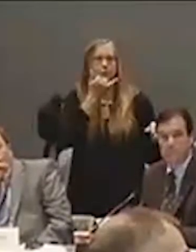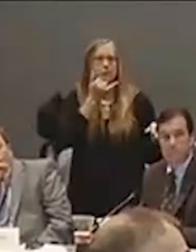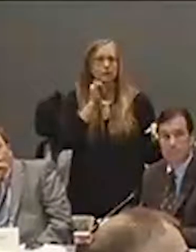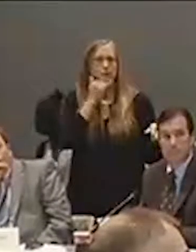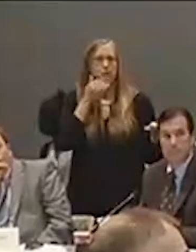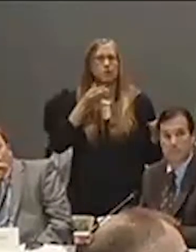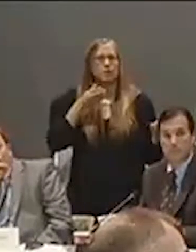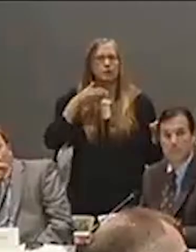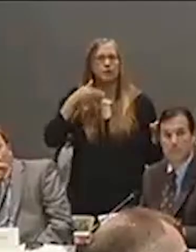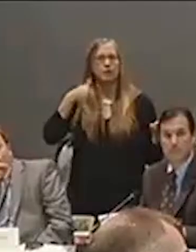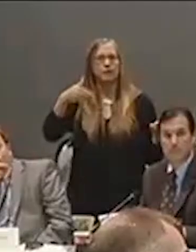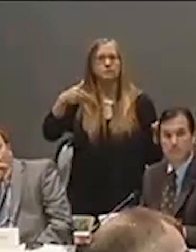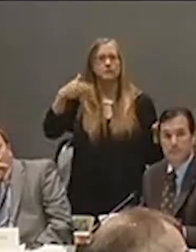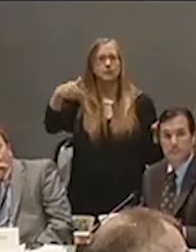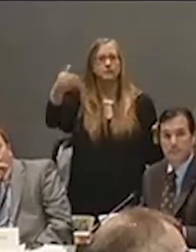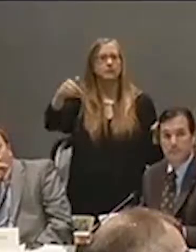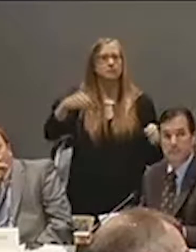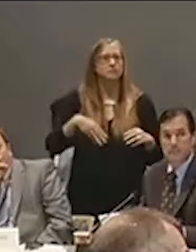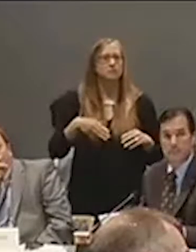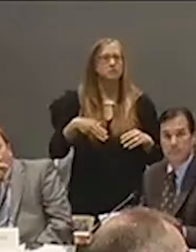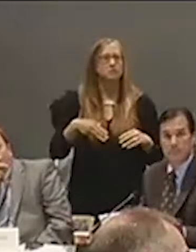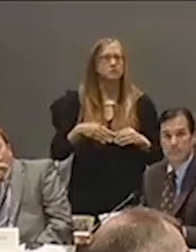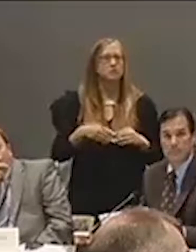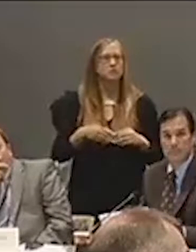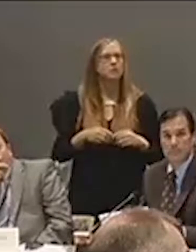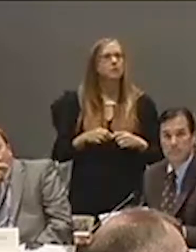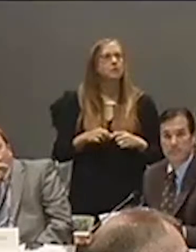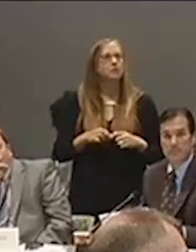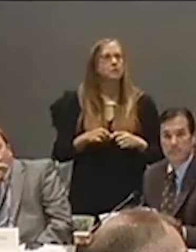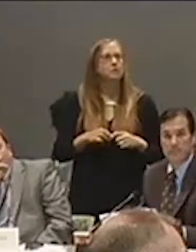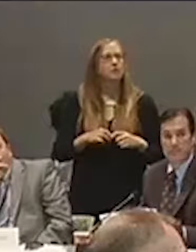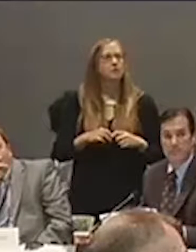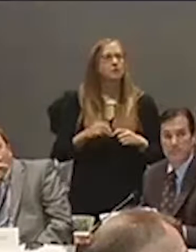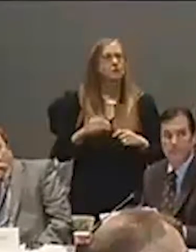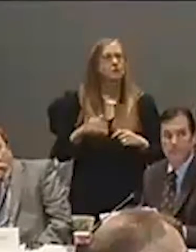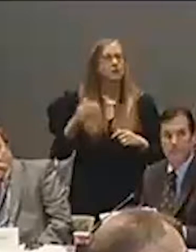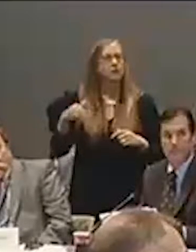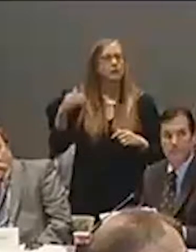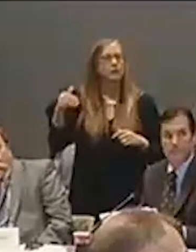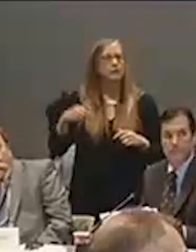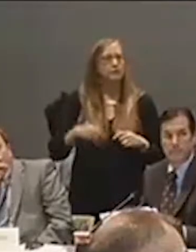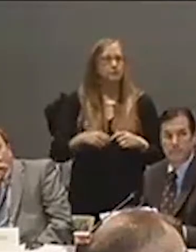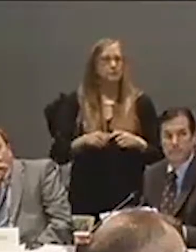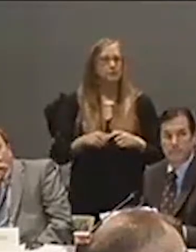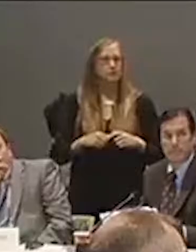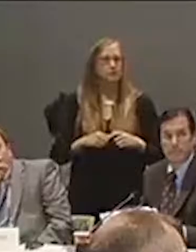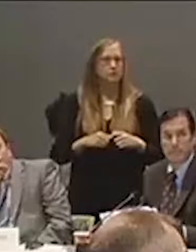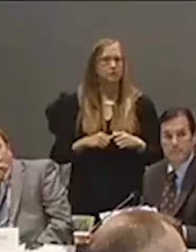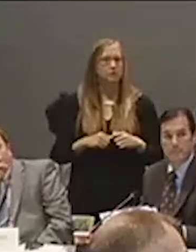No, this is the Raftellis data. The Raftellis chart that you had for